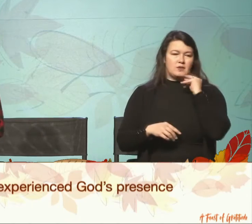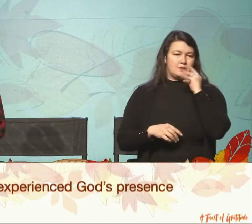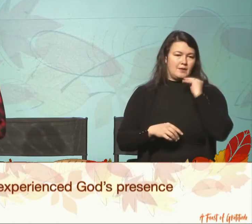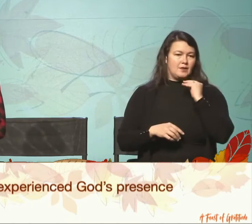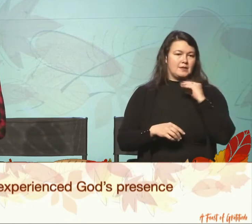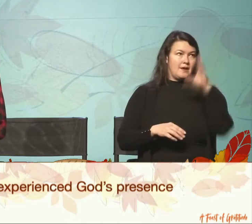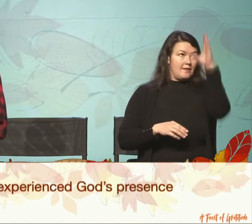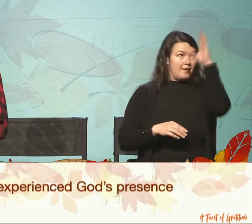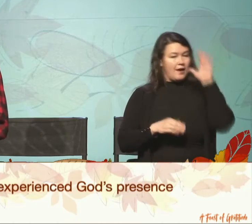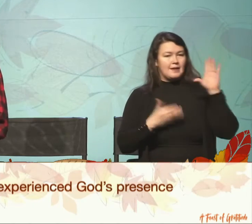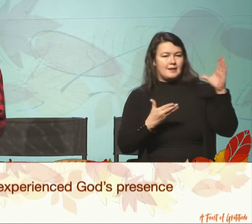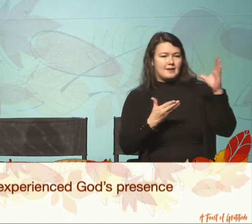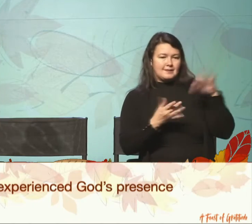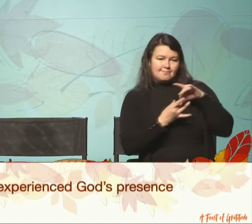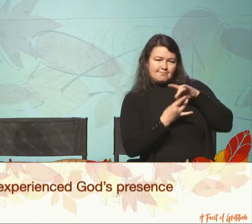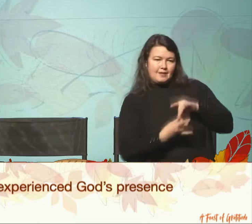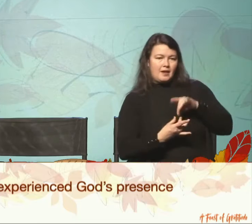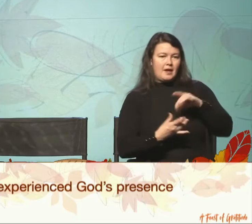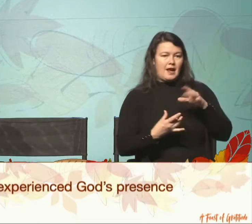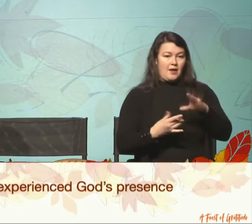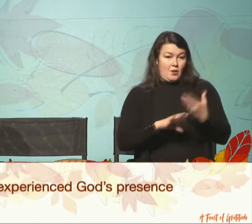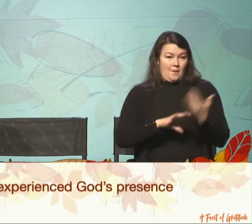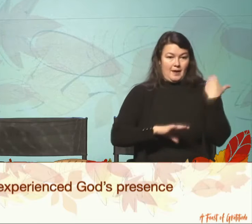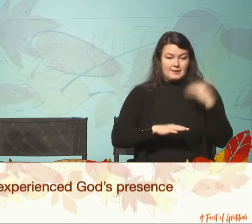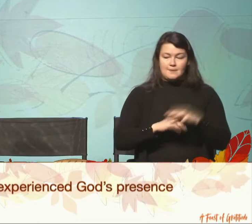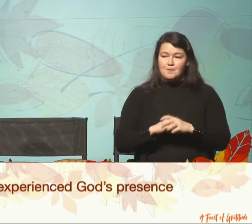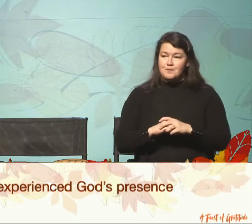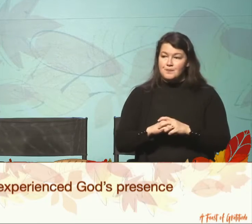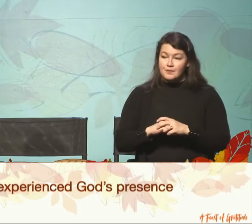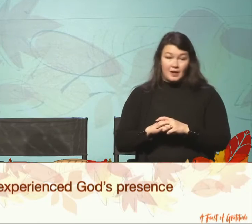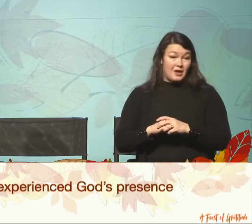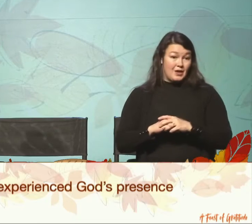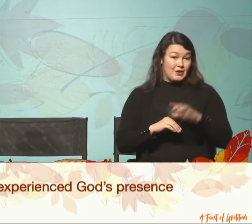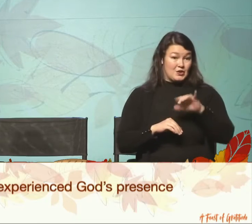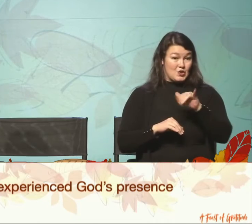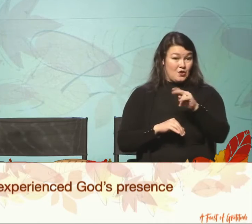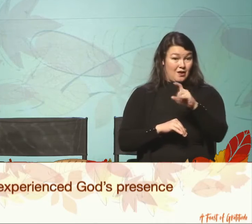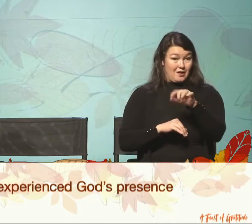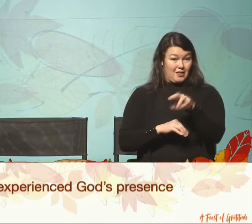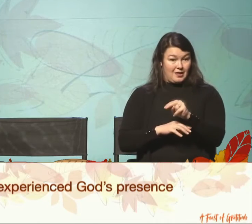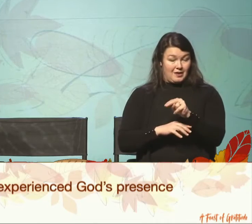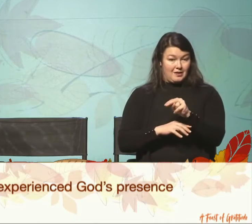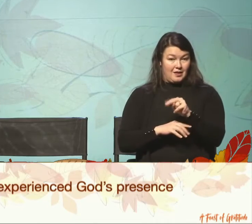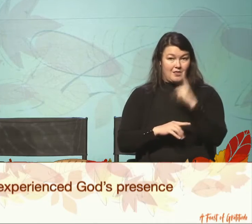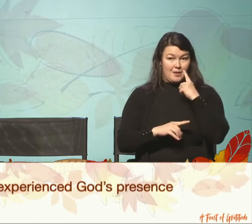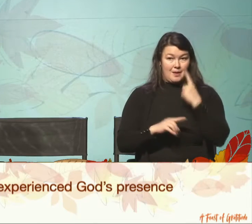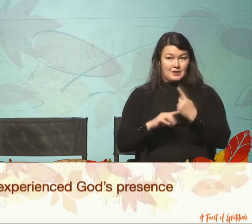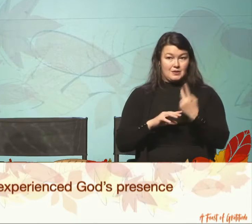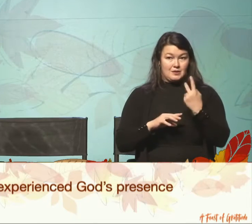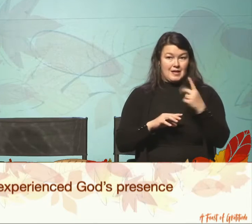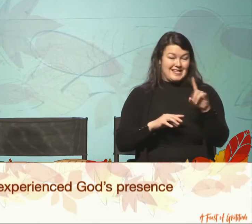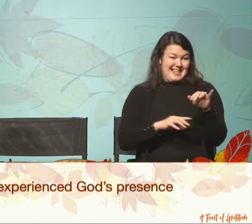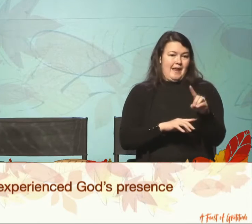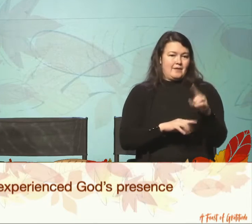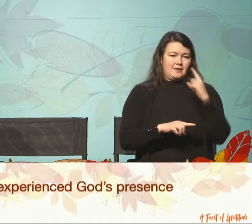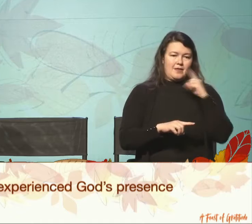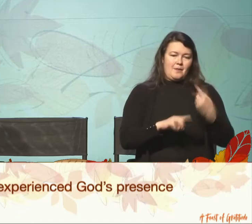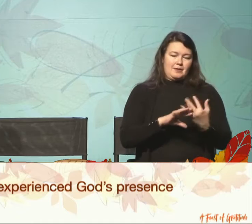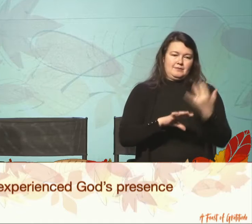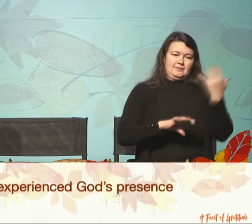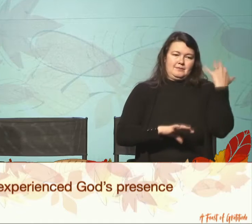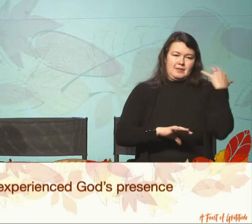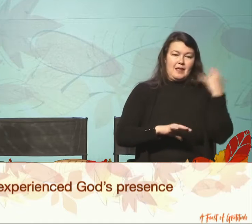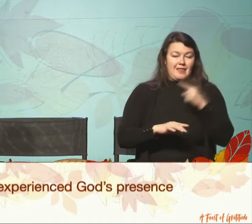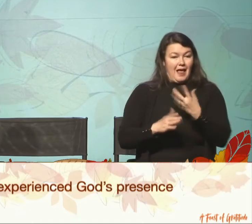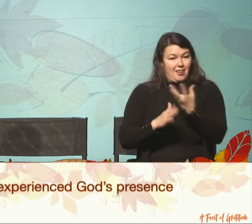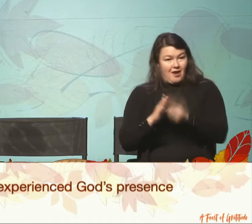in your past. Just as Jonathan thought back to probably one of the most painful realities of his life, to that point, the